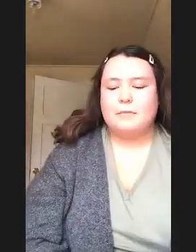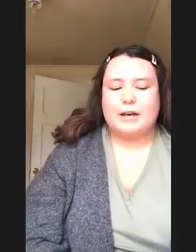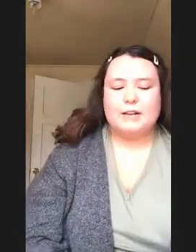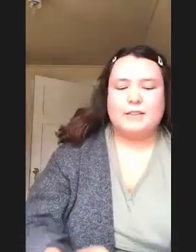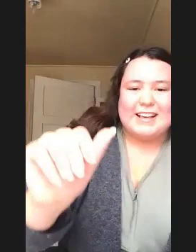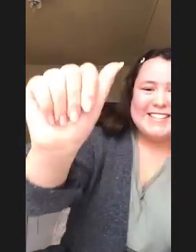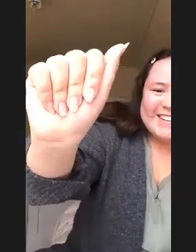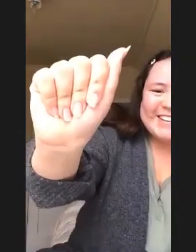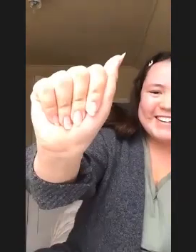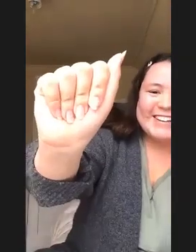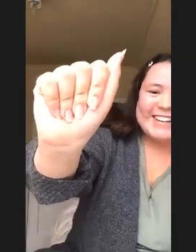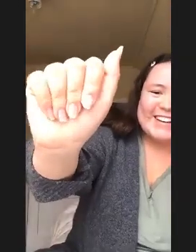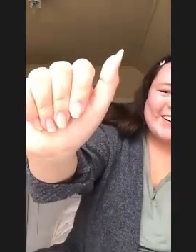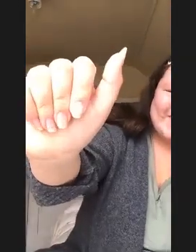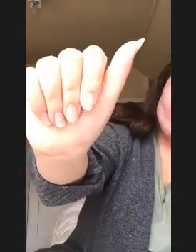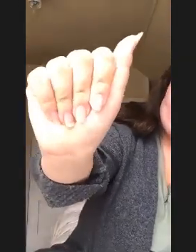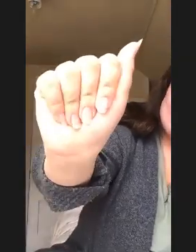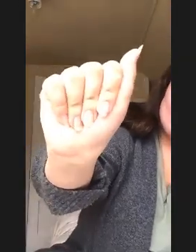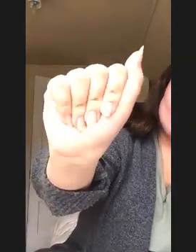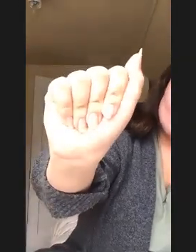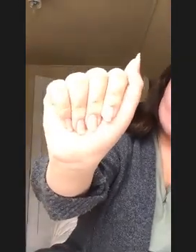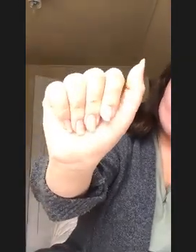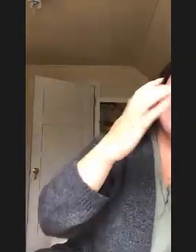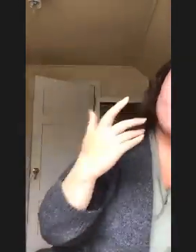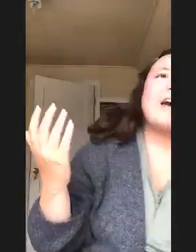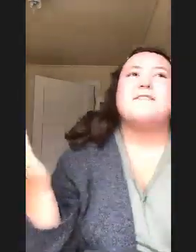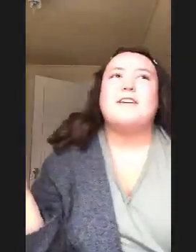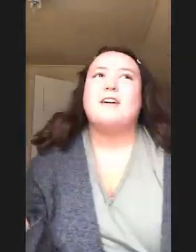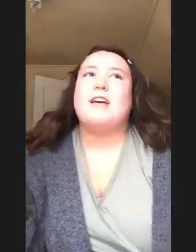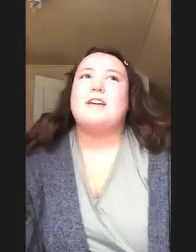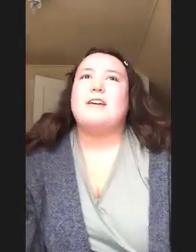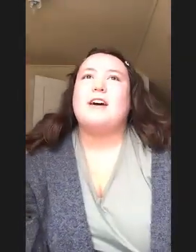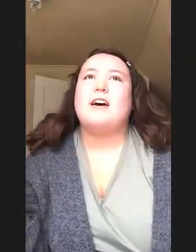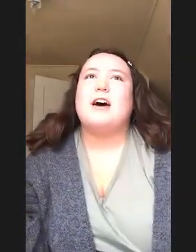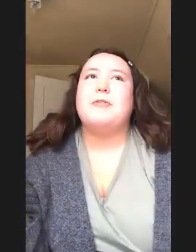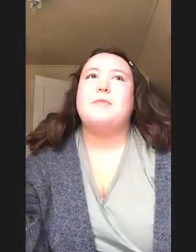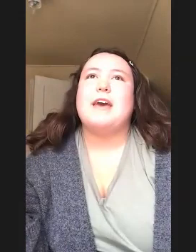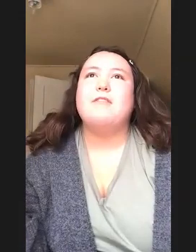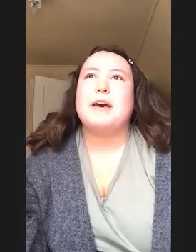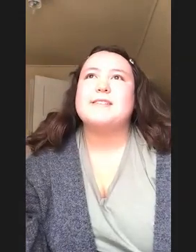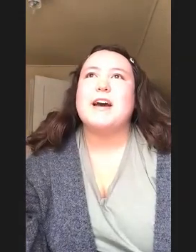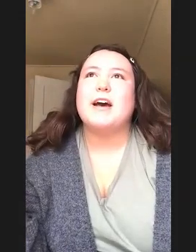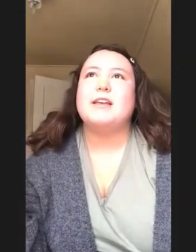but that's all right. So I feel like the alphabet is kind